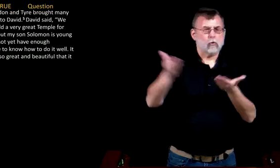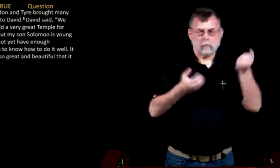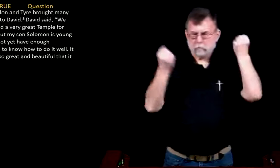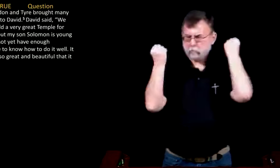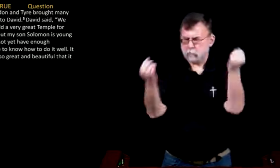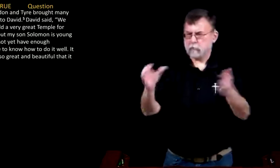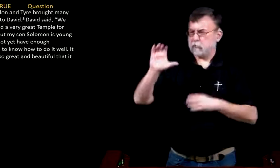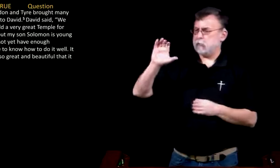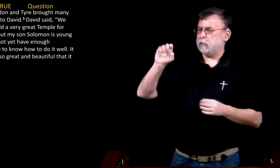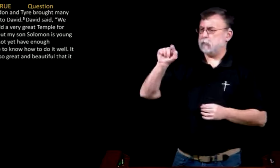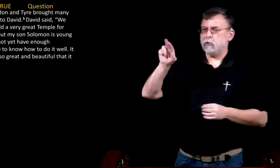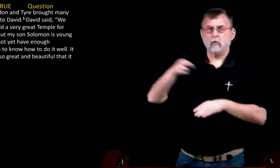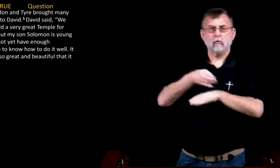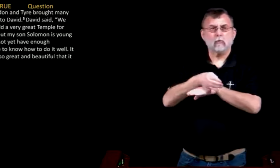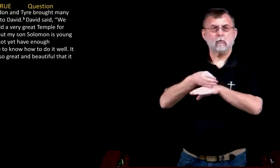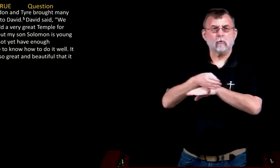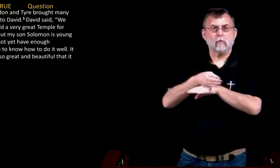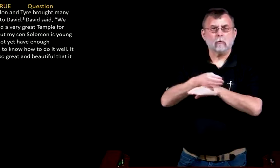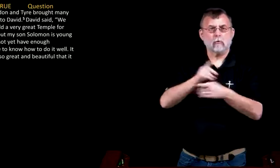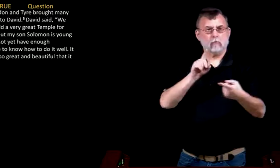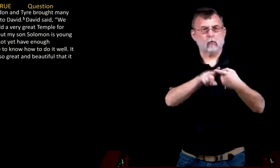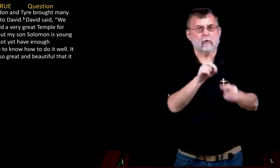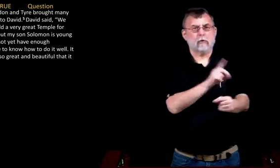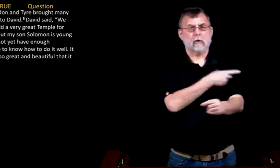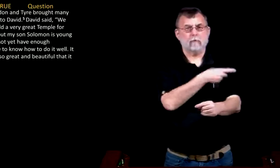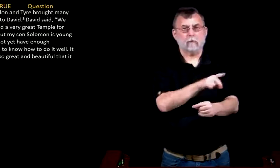many cedar logs to David.